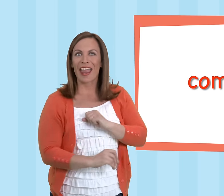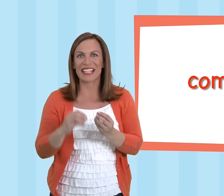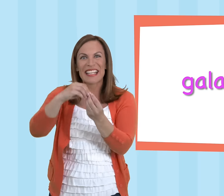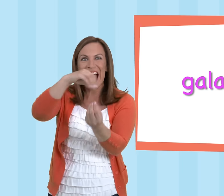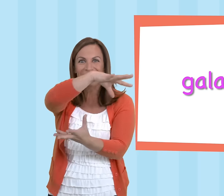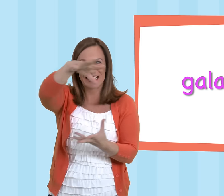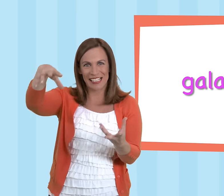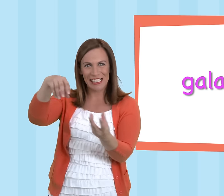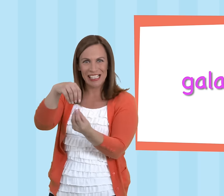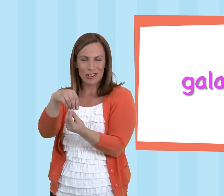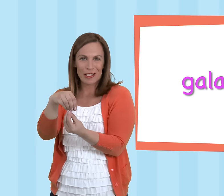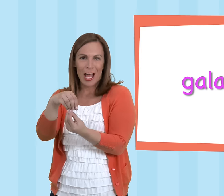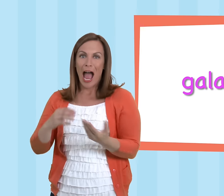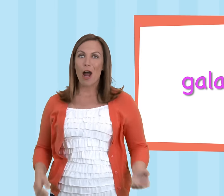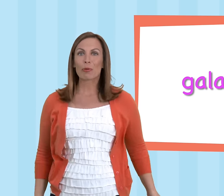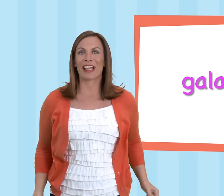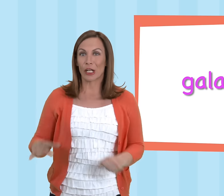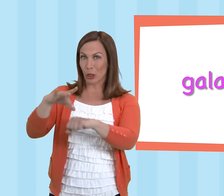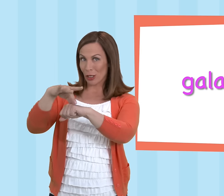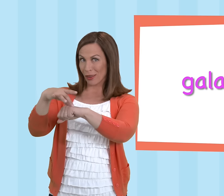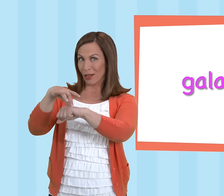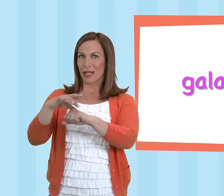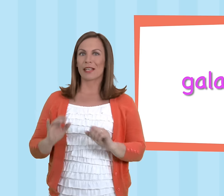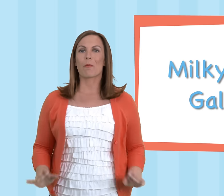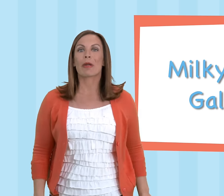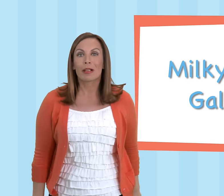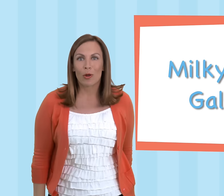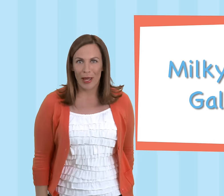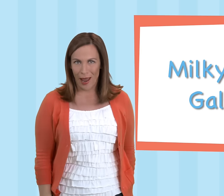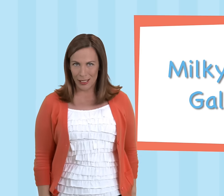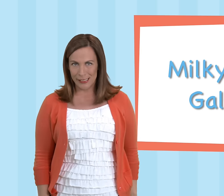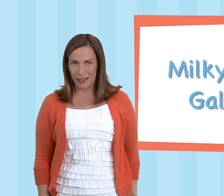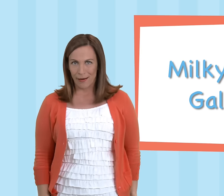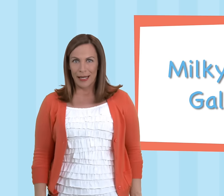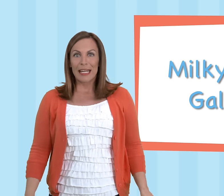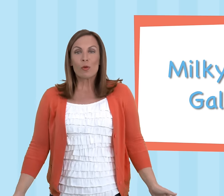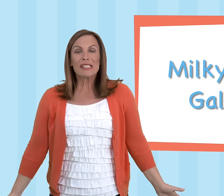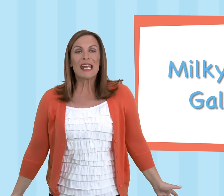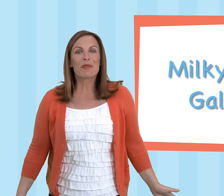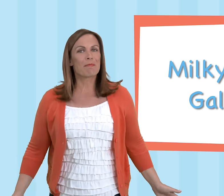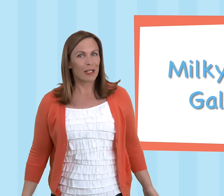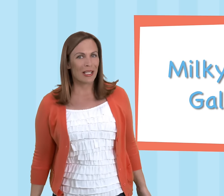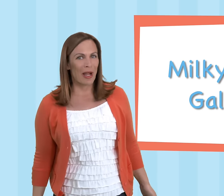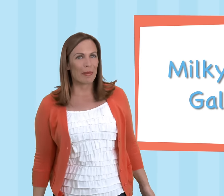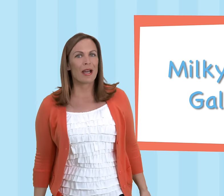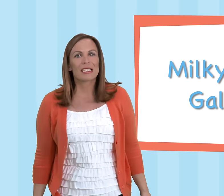and galaxies. Our planet Earth is in the Milky Way galaxy. It was named the Milky Way because of